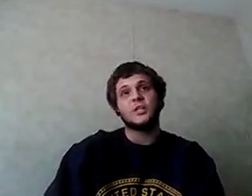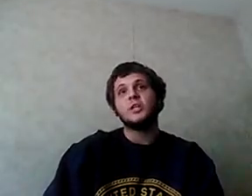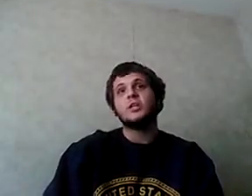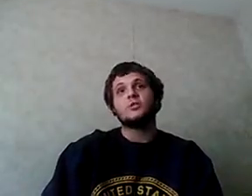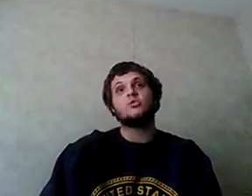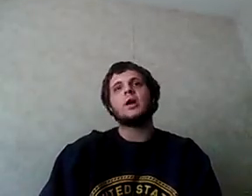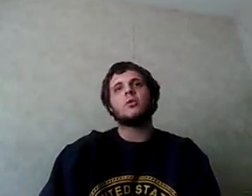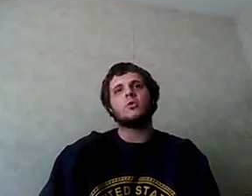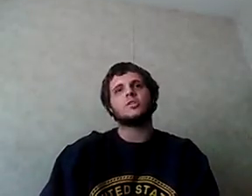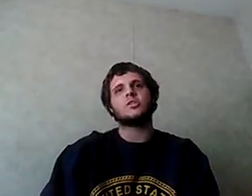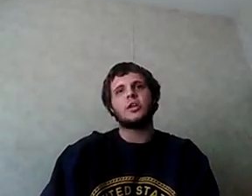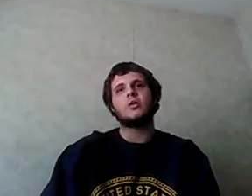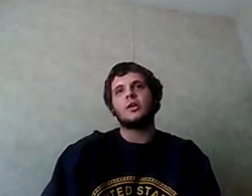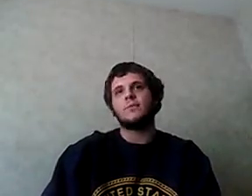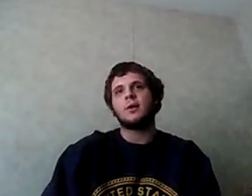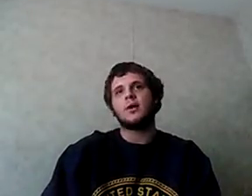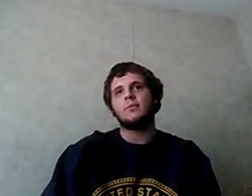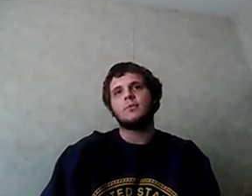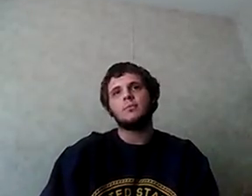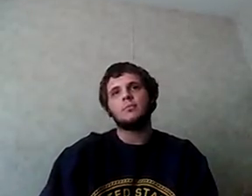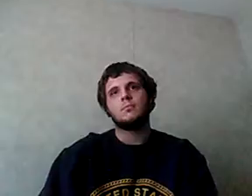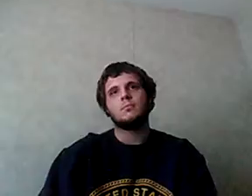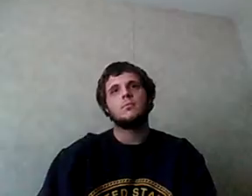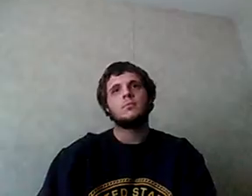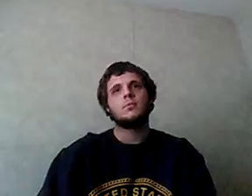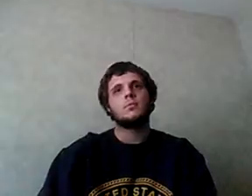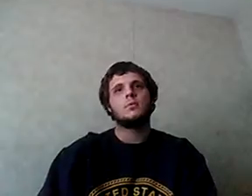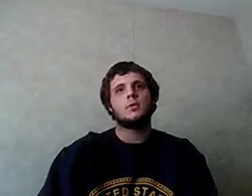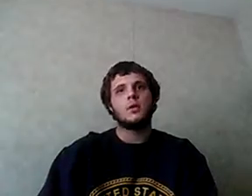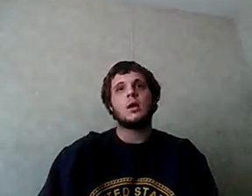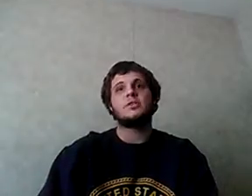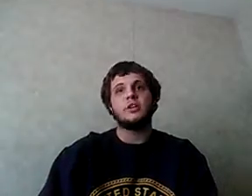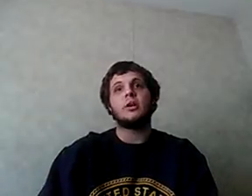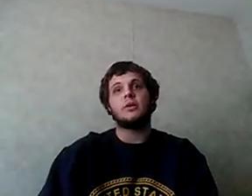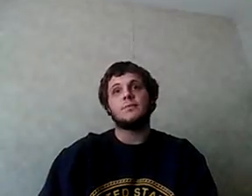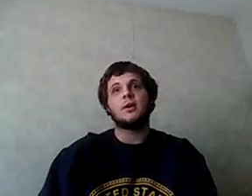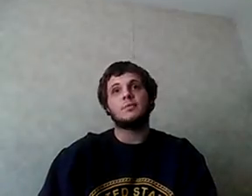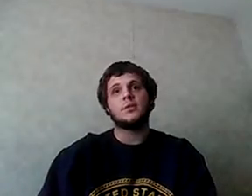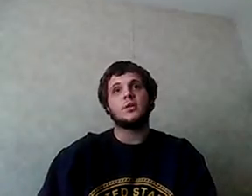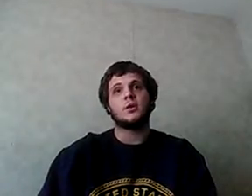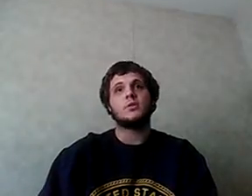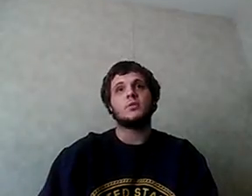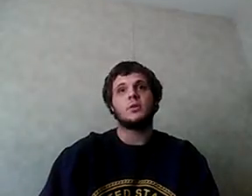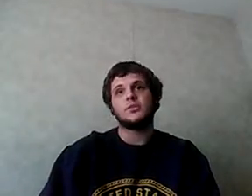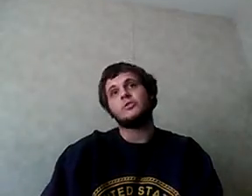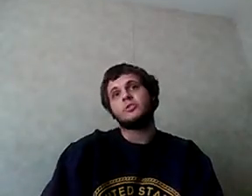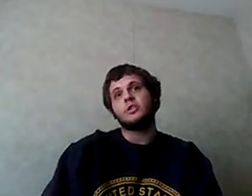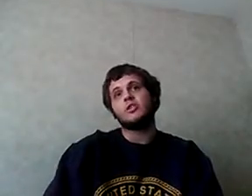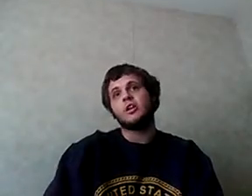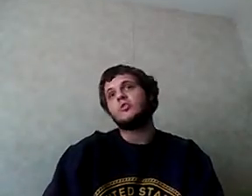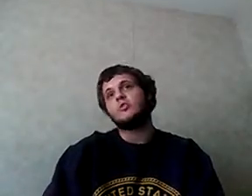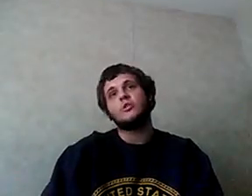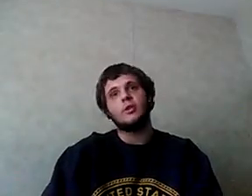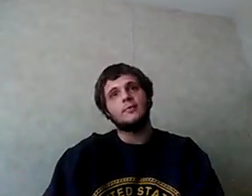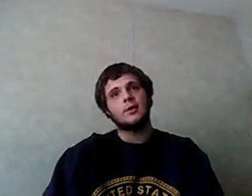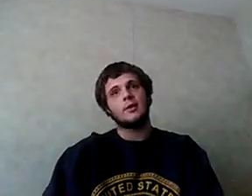you. Dragors is tier 85. Yeah, tier 85, I think. It's either tier 80 or tier